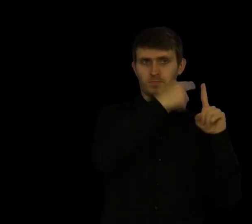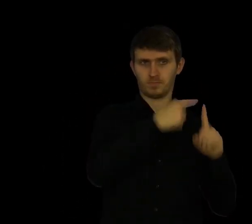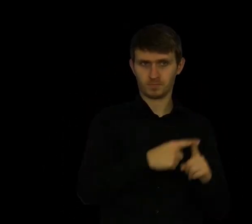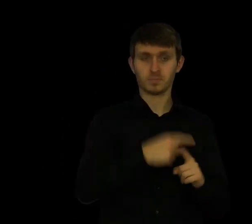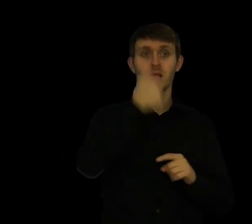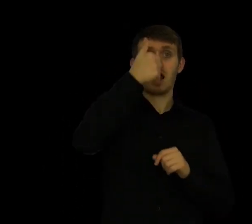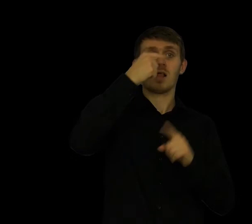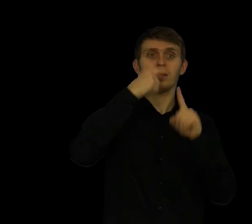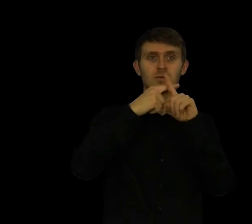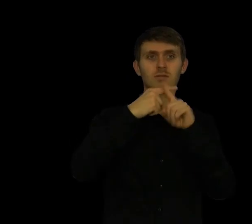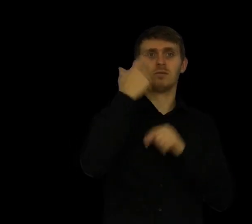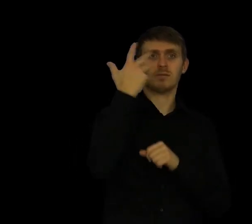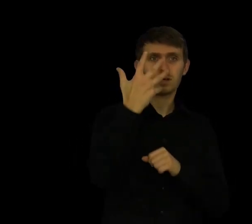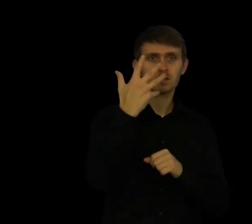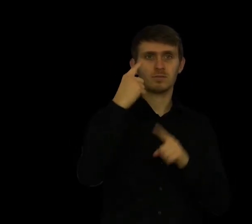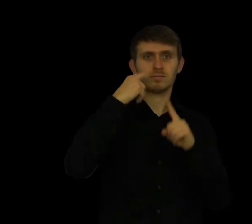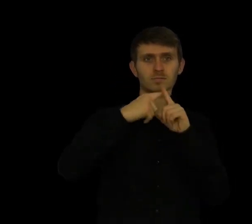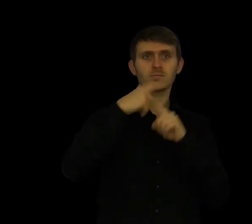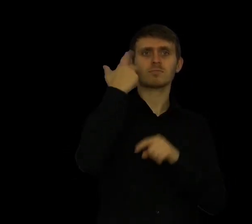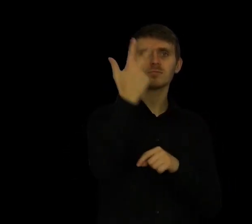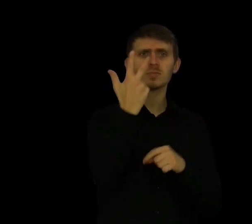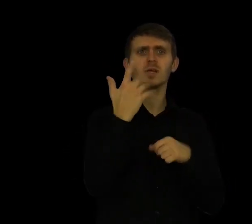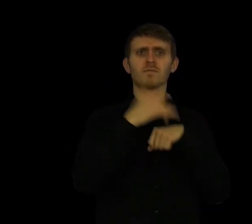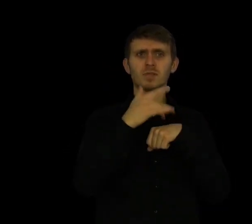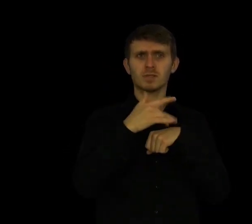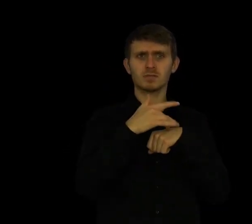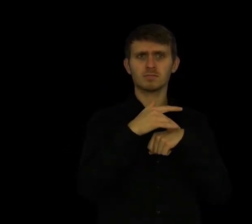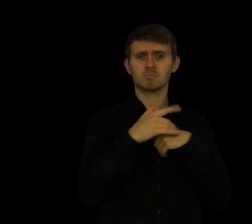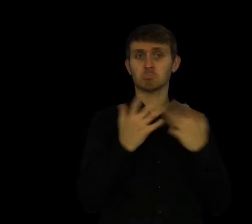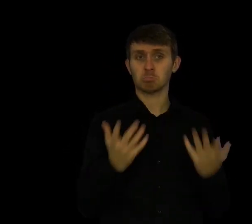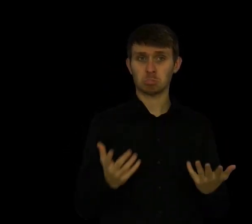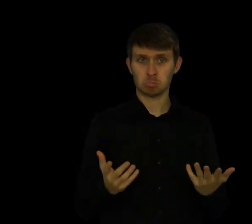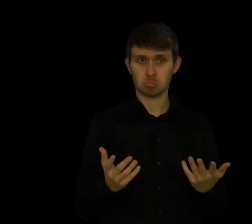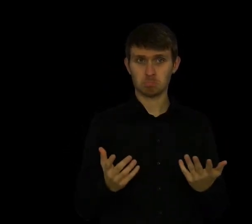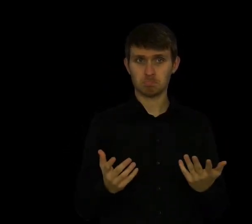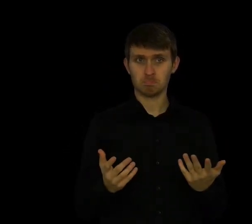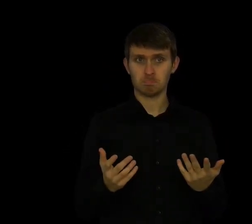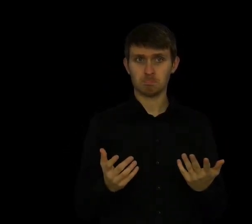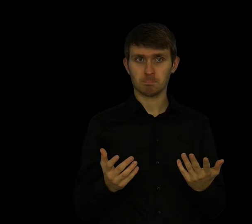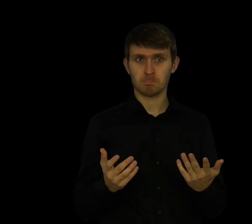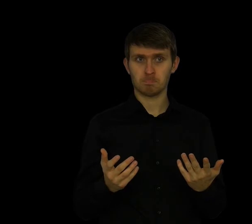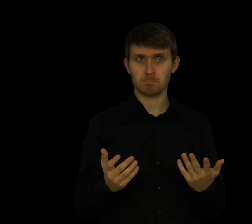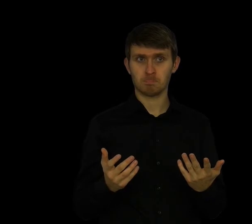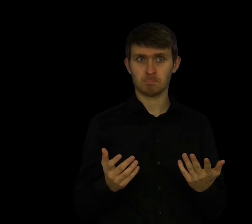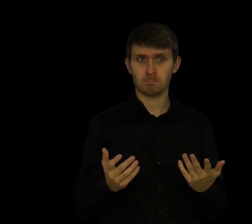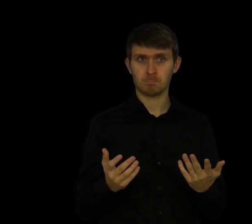place. 1 plus 5, 1 plus 5 plus 3